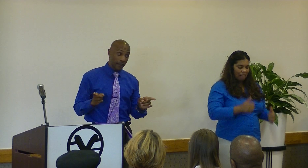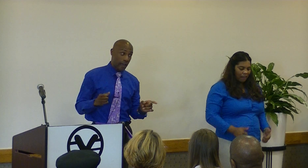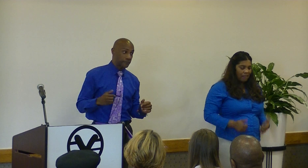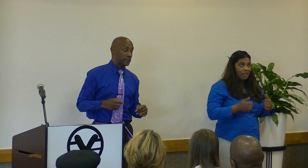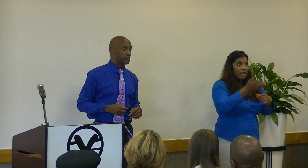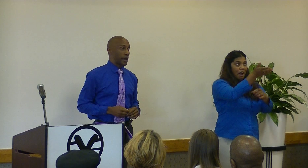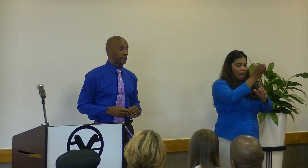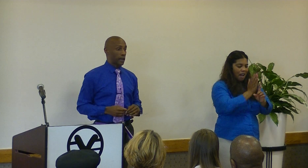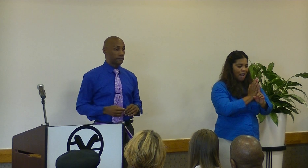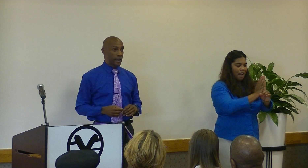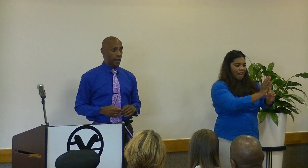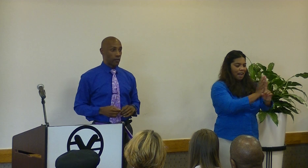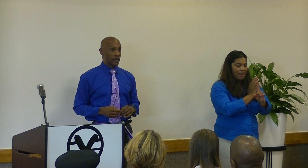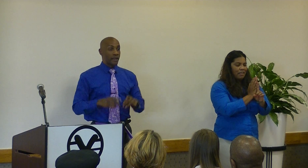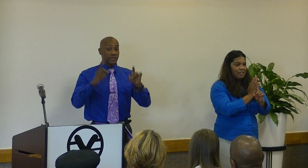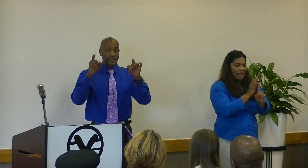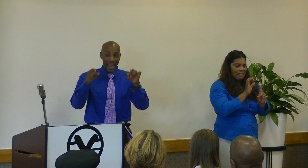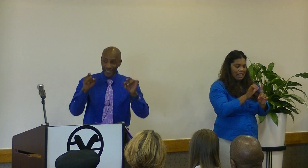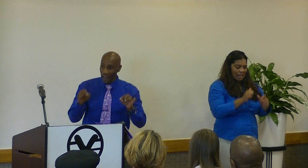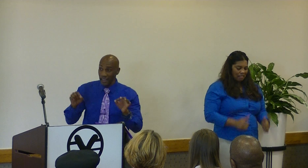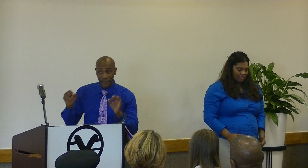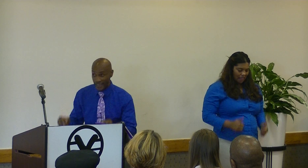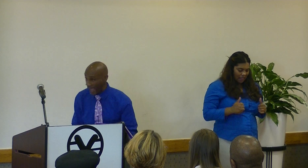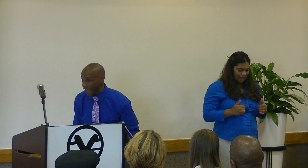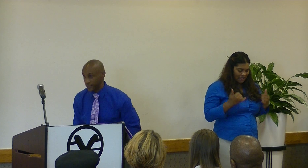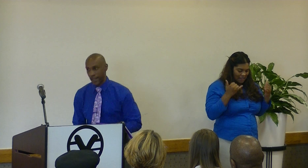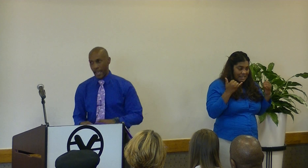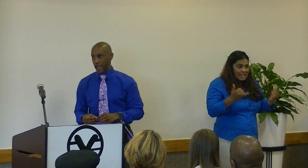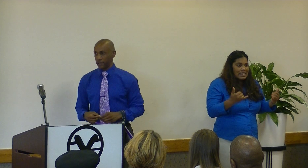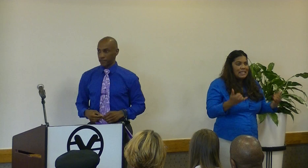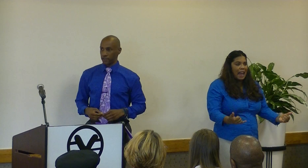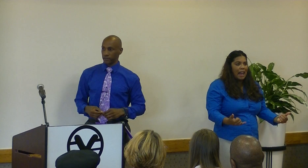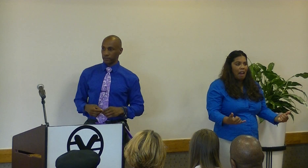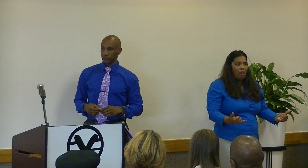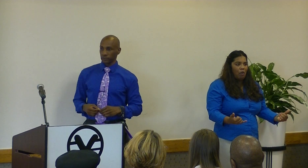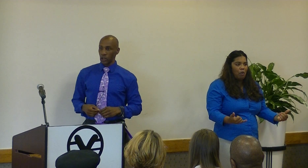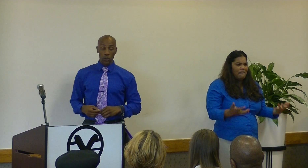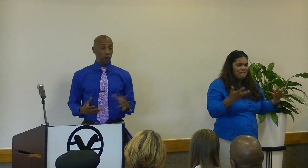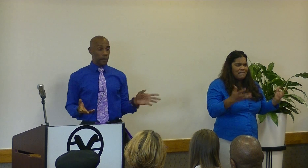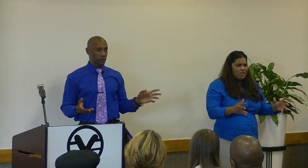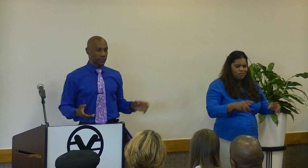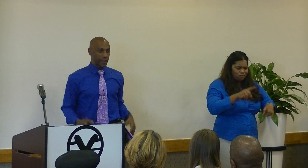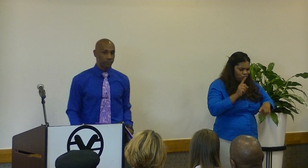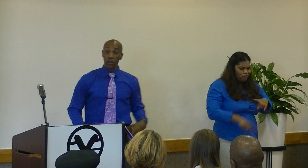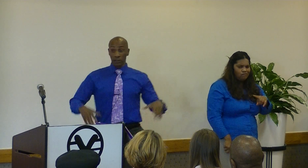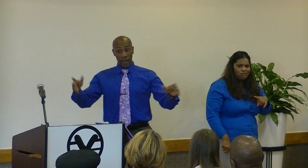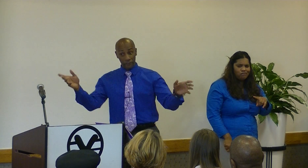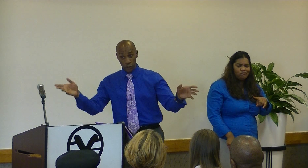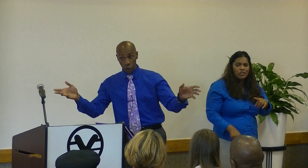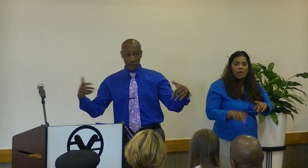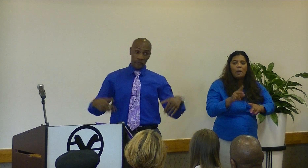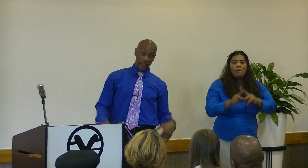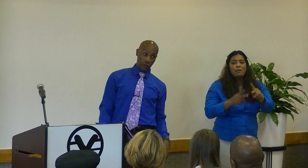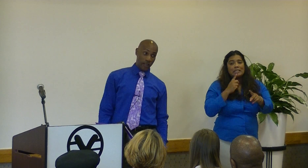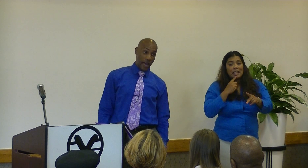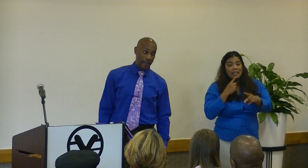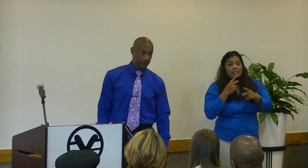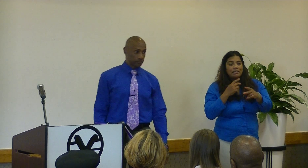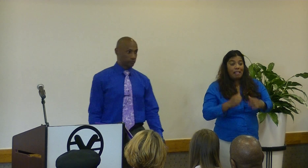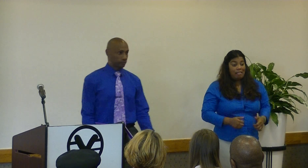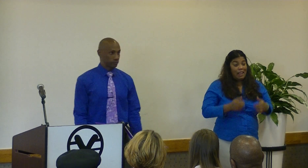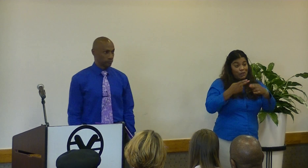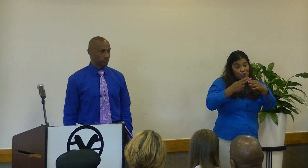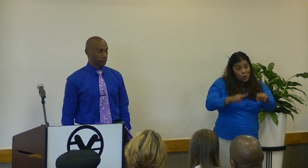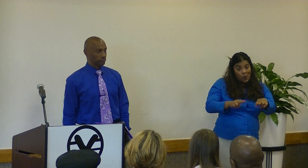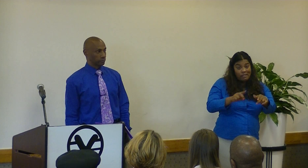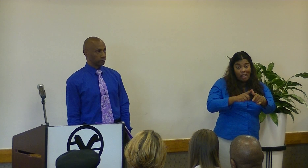And that life is my life now. That life can't end. So when people say, life is short and then you die.